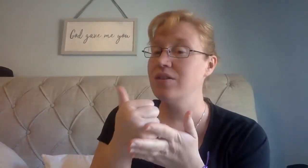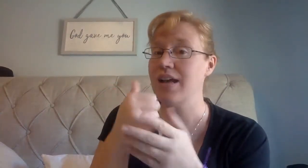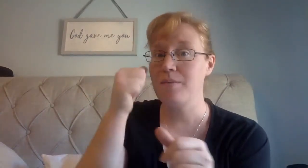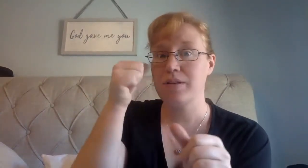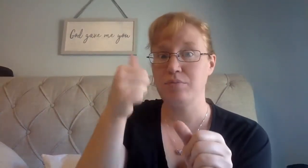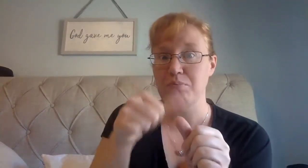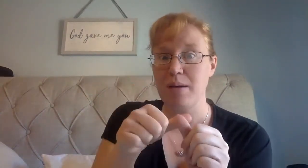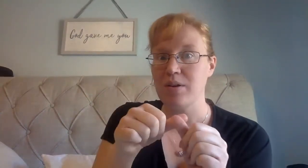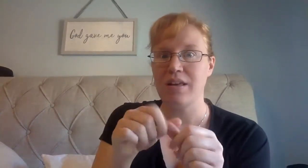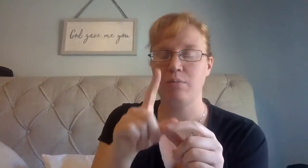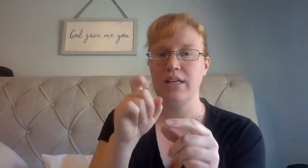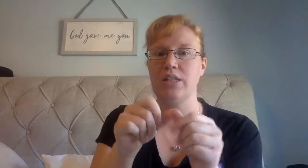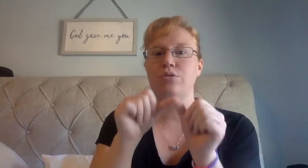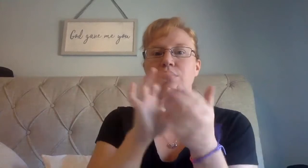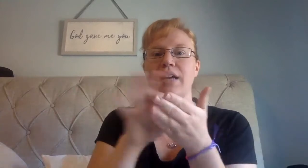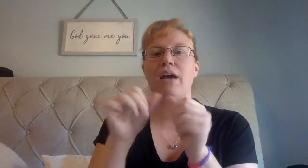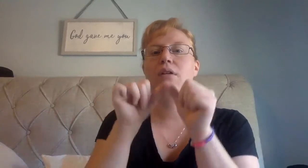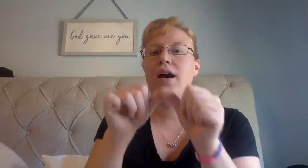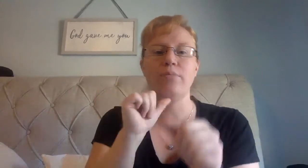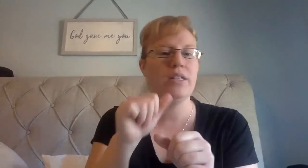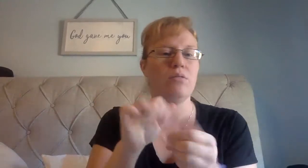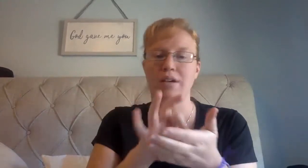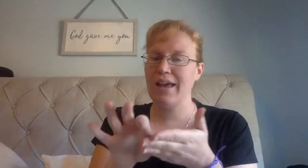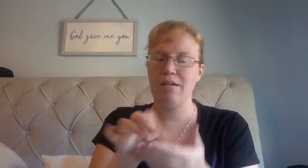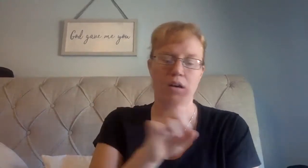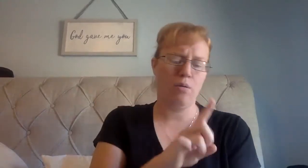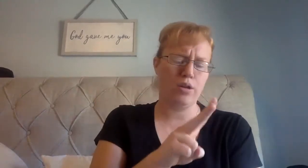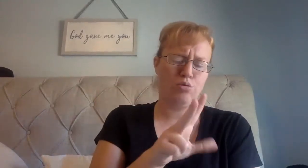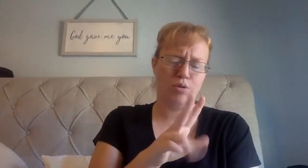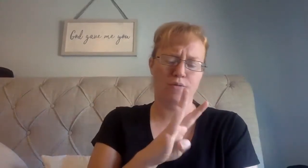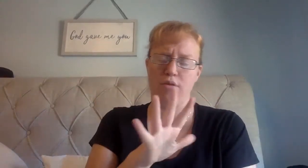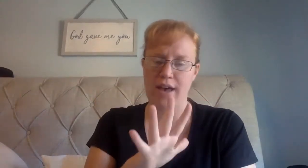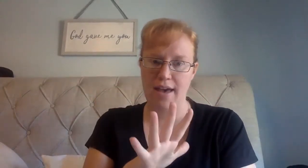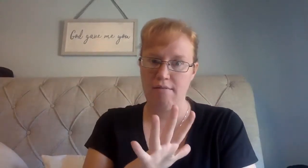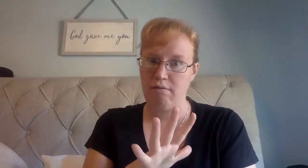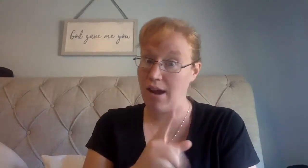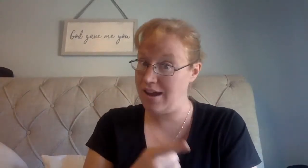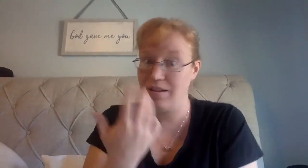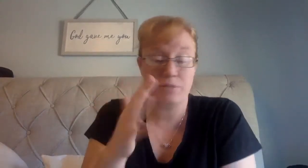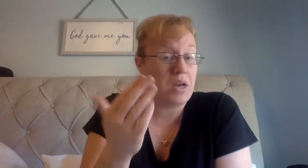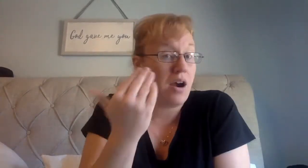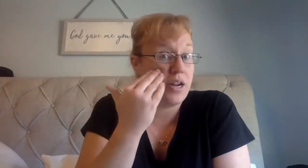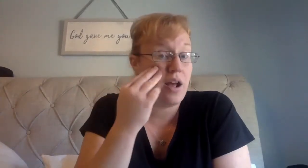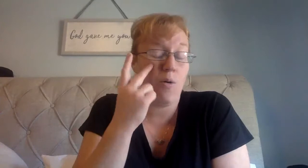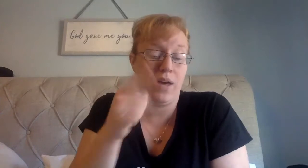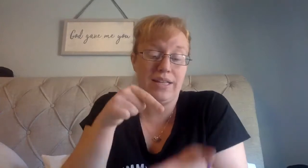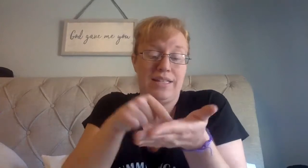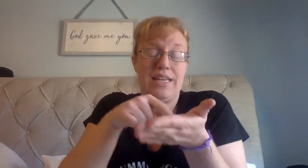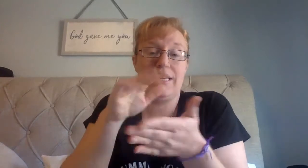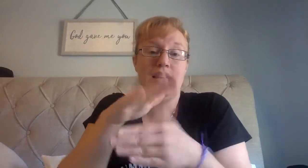help us remember that we need to count on. We don't count 1, 2, 3, 4, 5, right? Because we already know, we could see